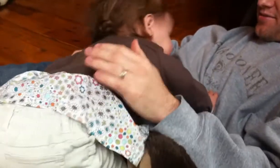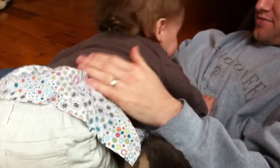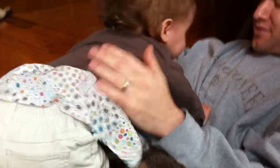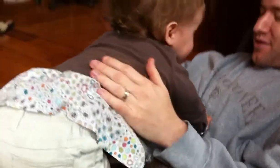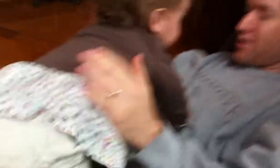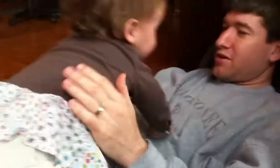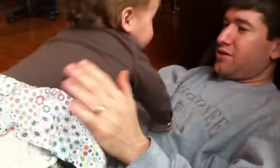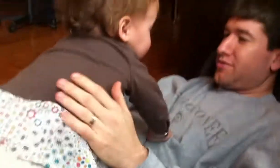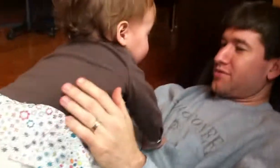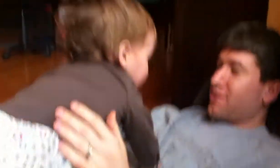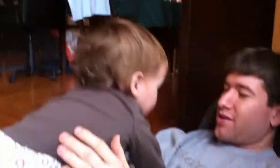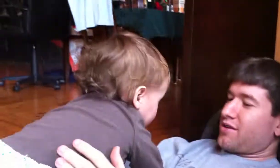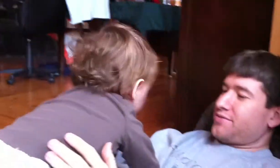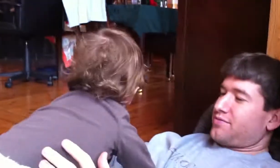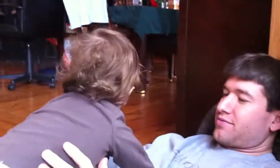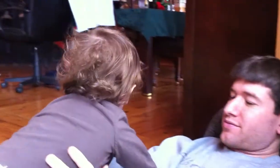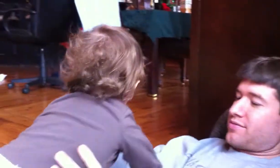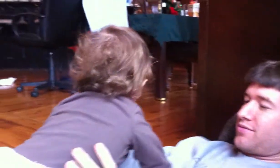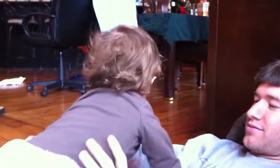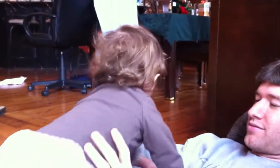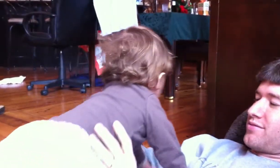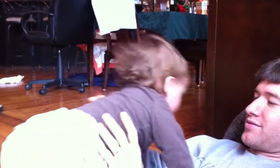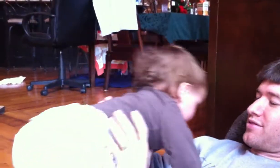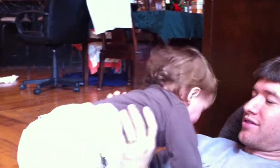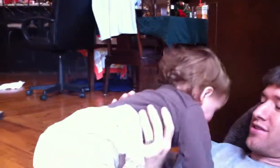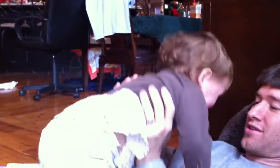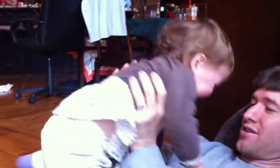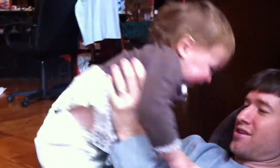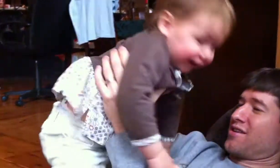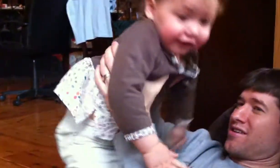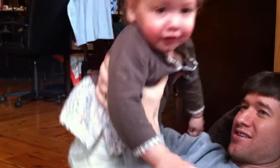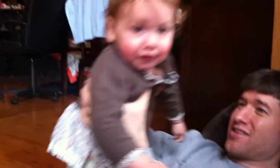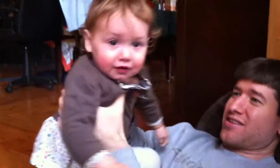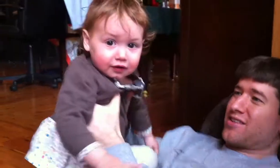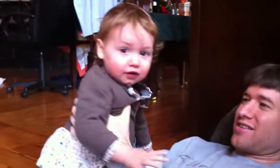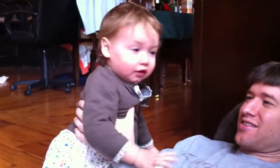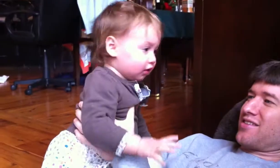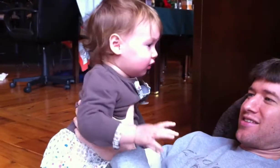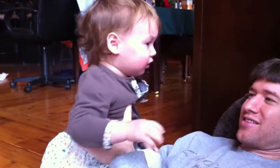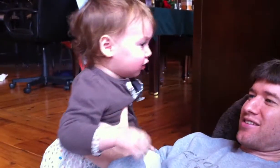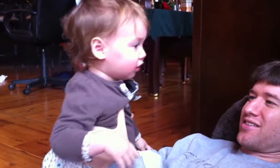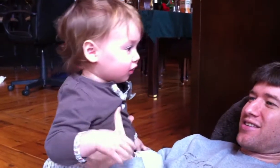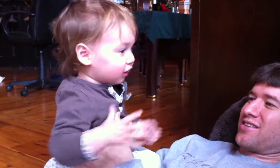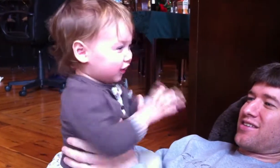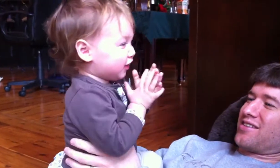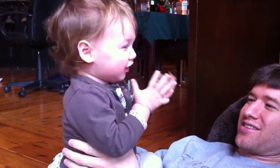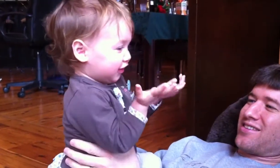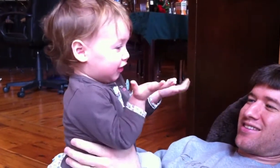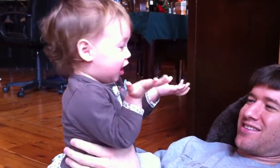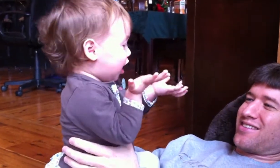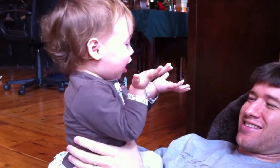Hey, Claire. Claire. Can you sign book? Yeah.